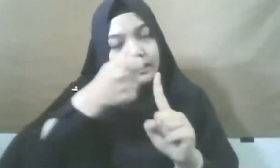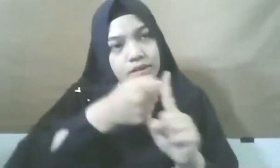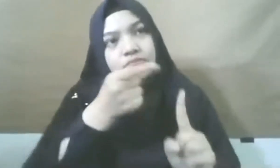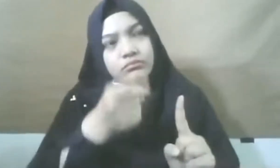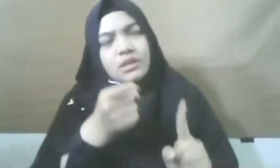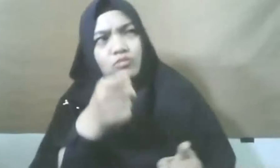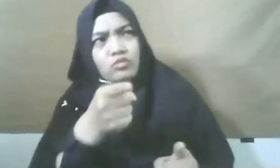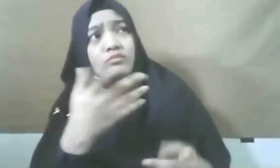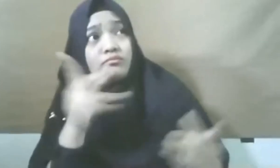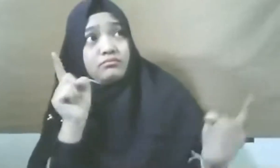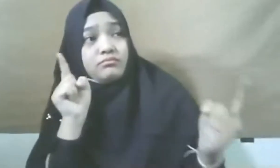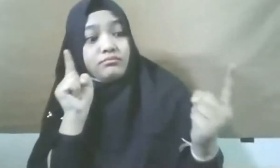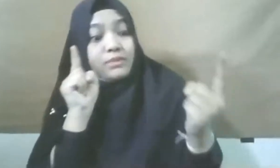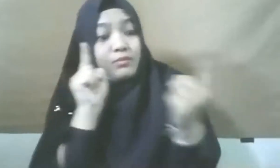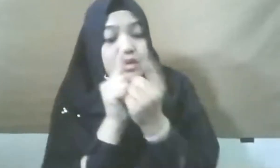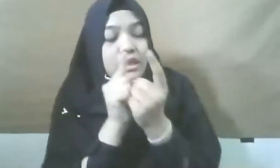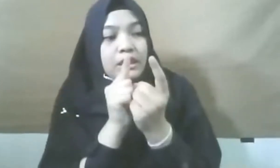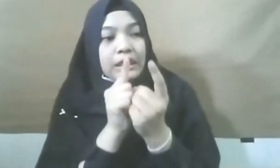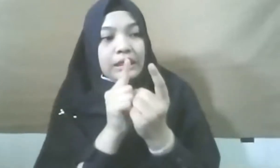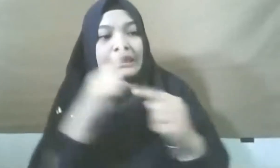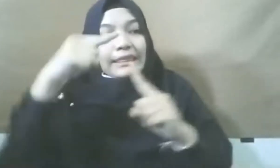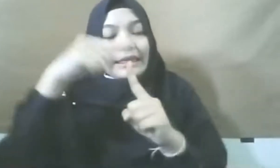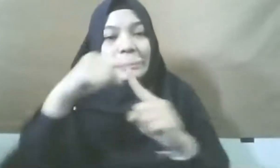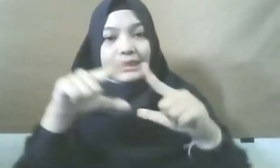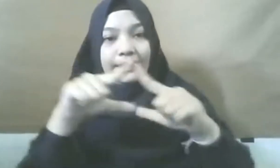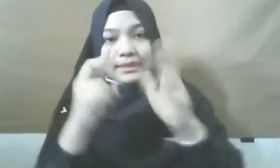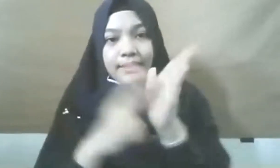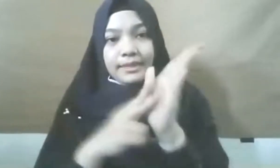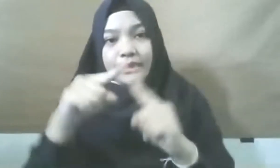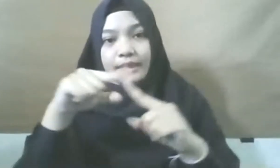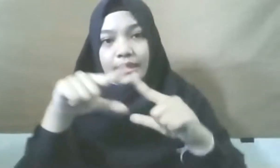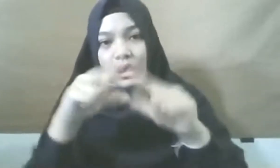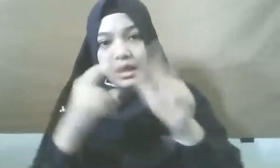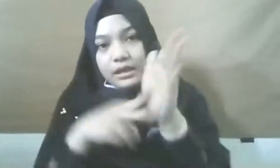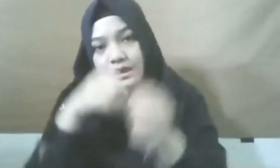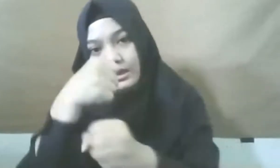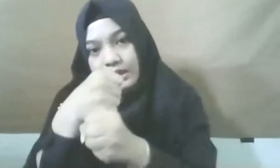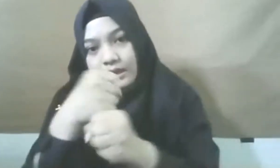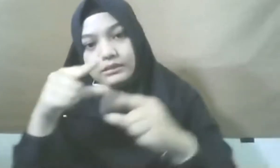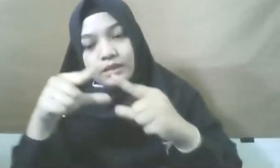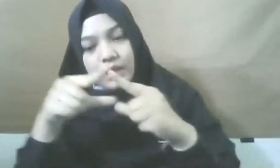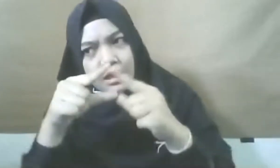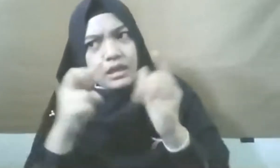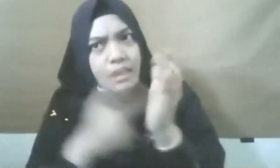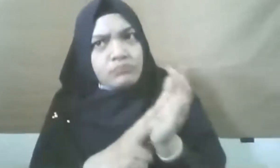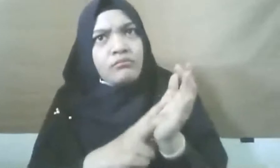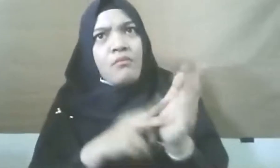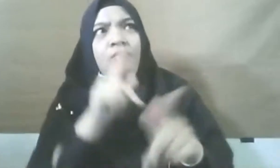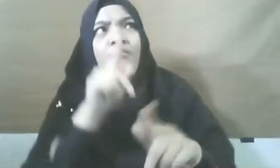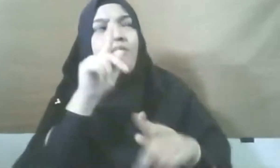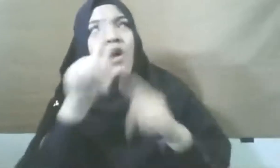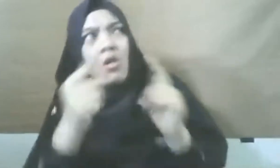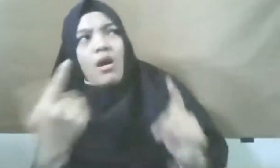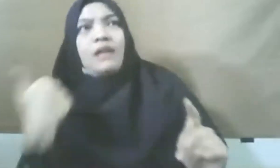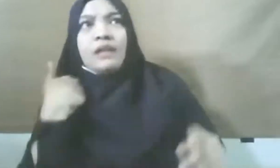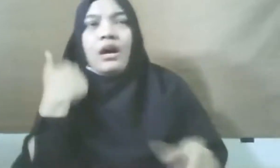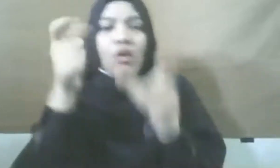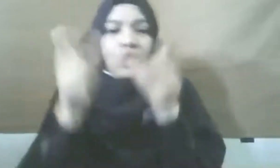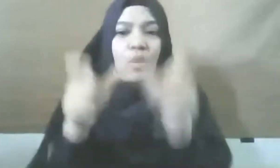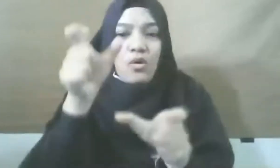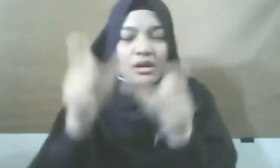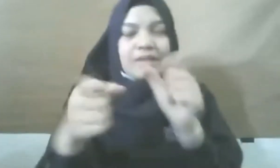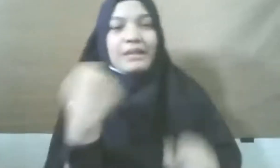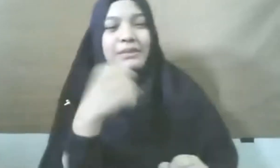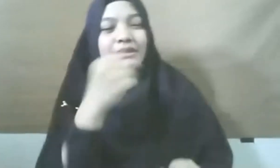find these challenges in terms of local languages? They don't speak Bahasa Indonesia and things like that. Can you share your